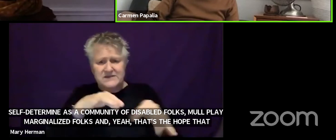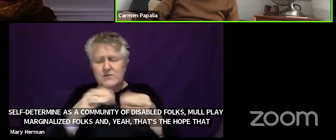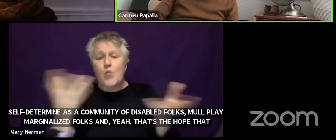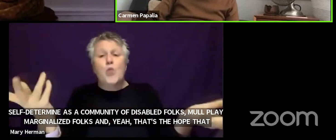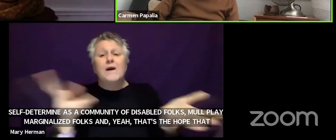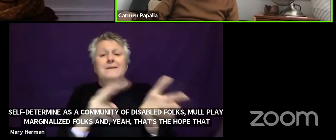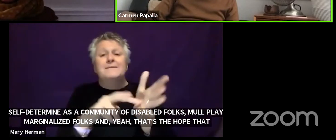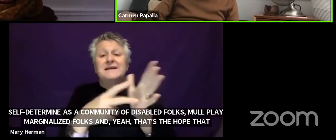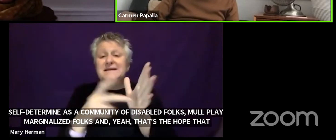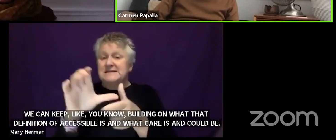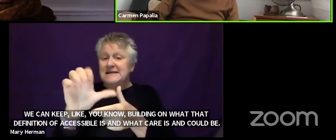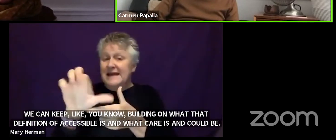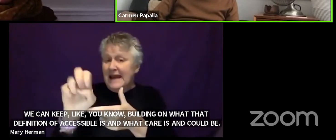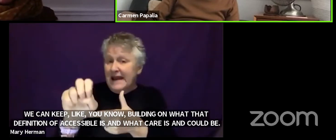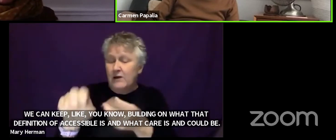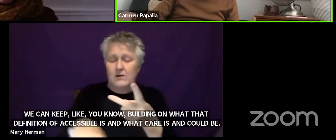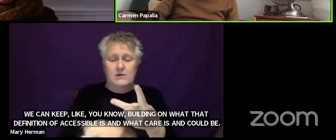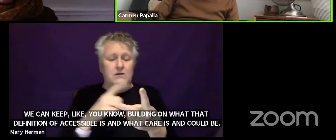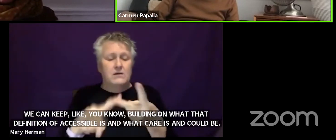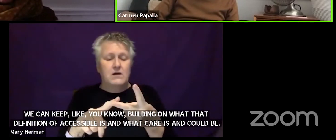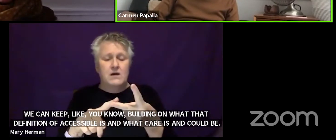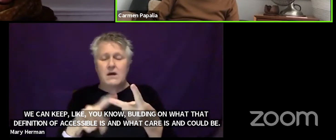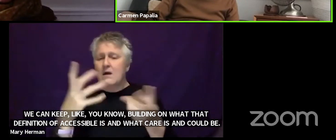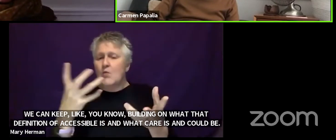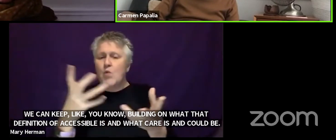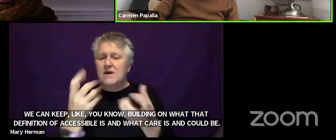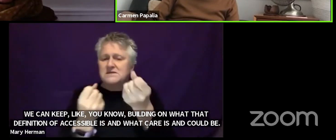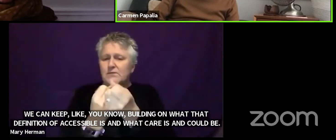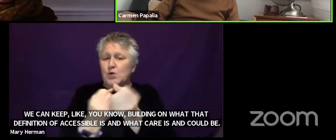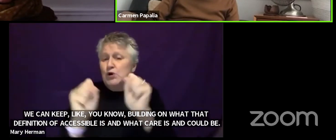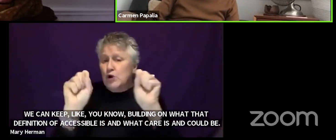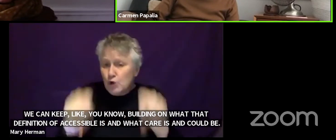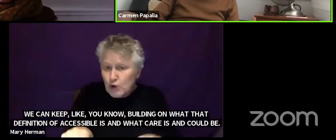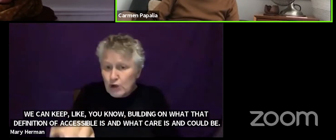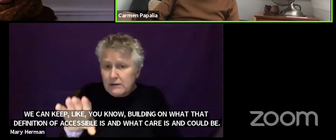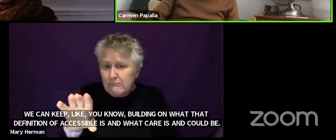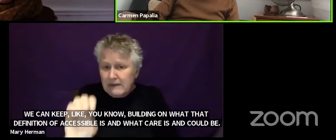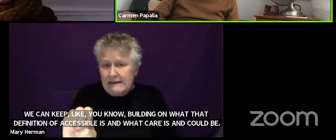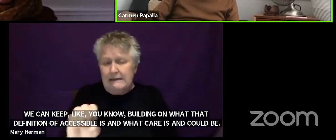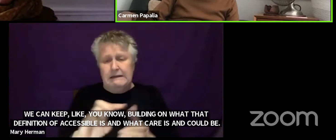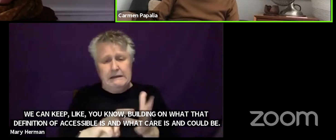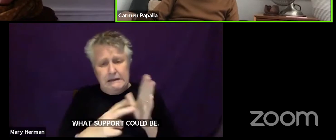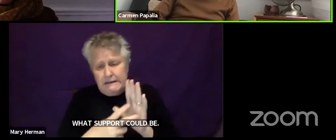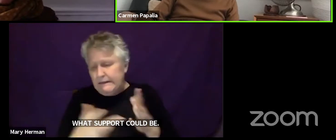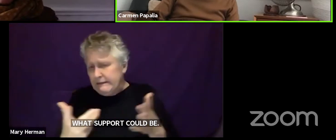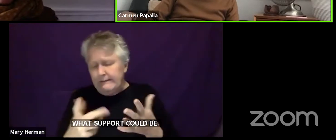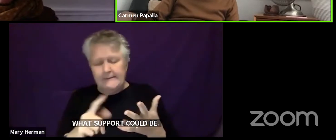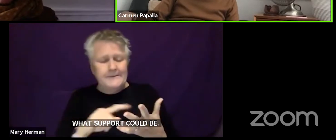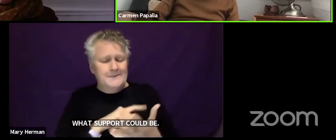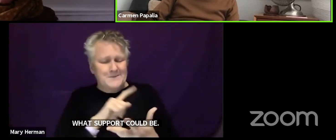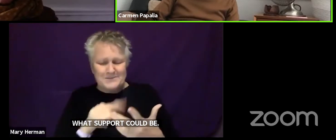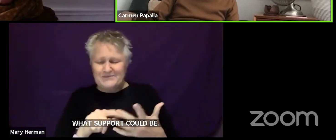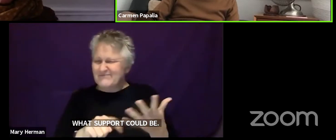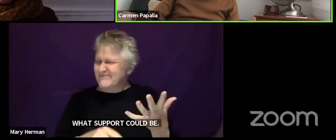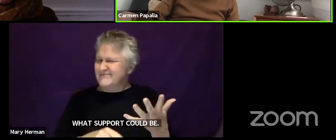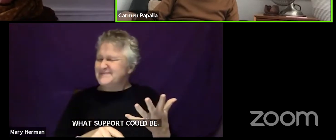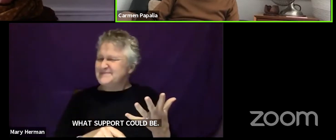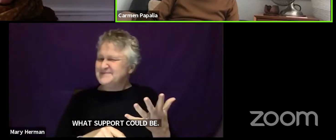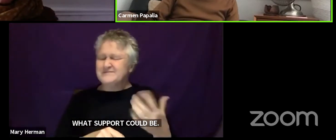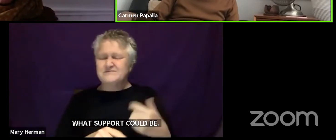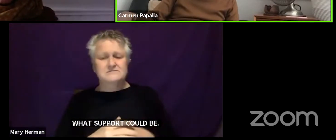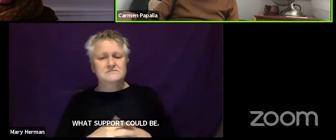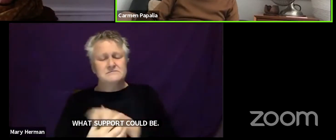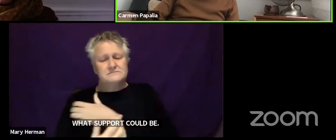be, what support could be, what like the, because like I think with